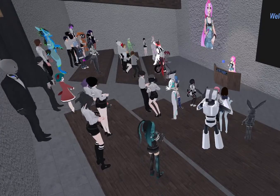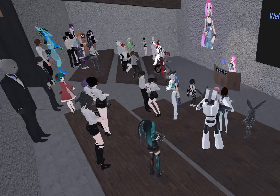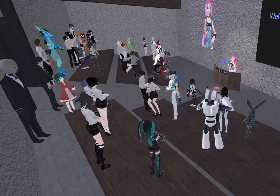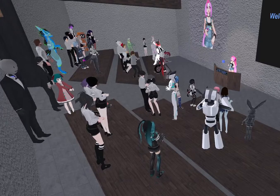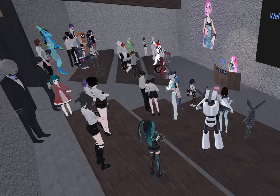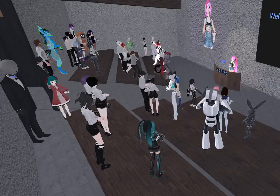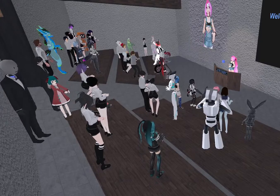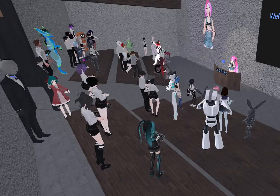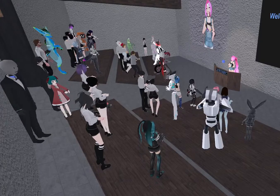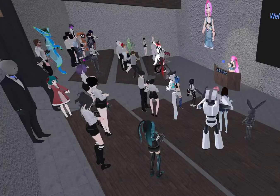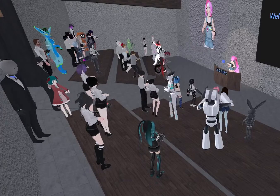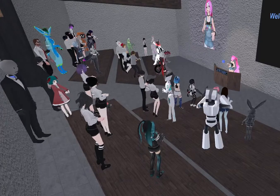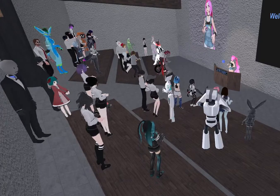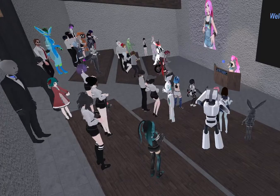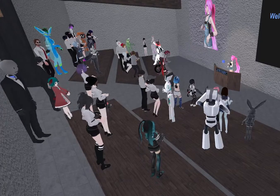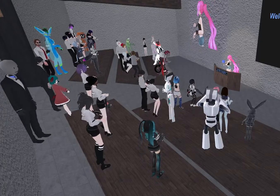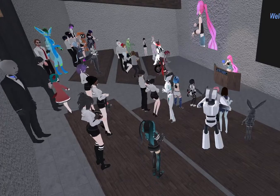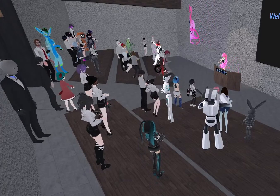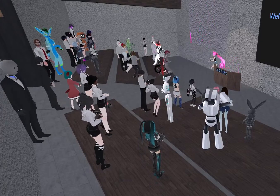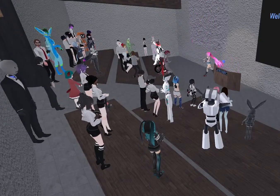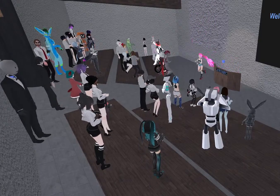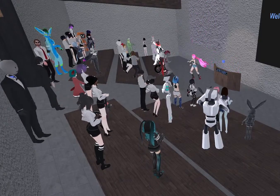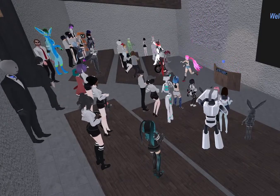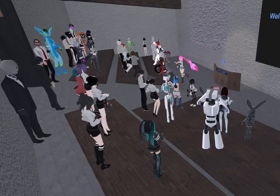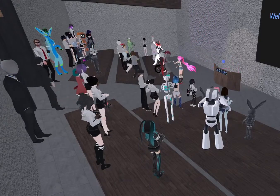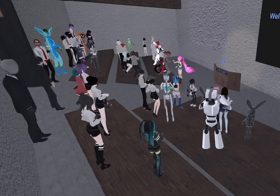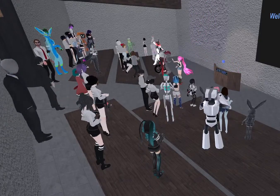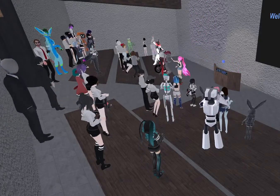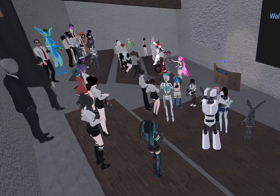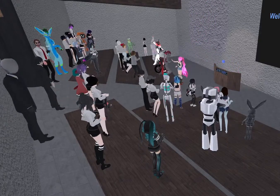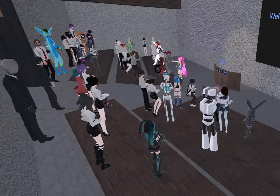Paige, technically you need to change, but I'll give you.